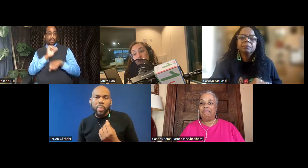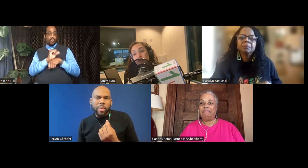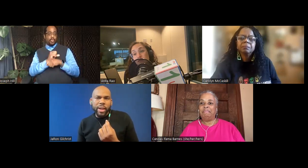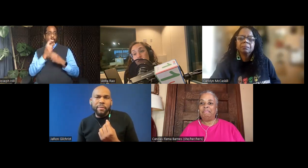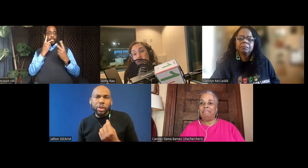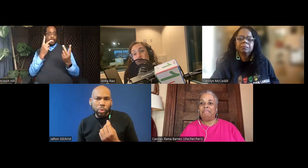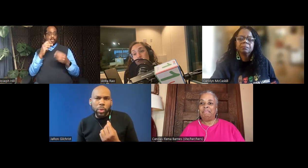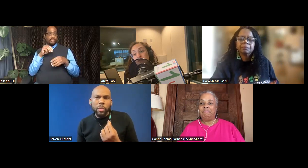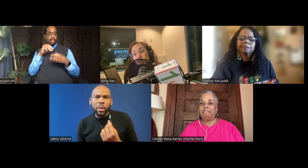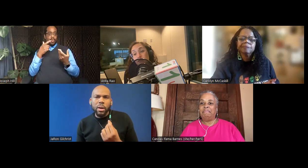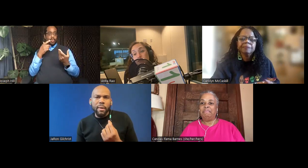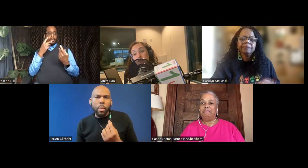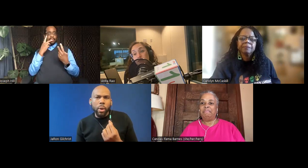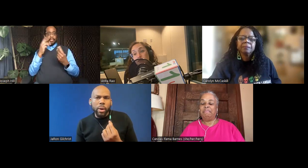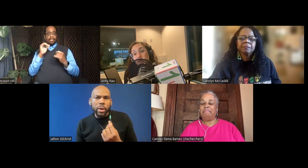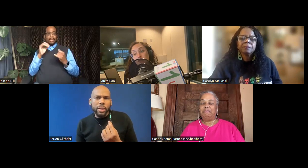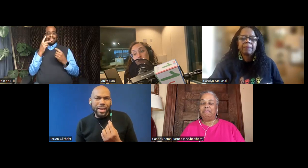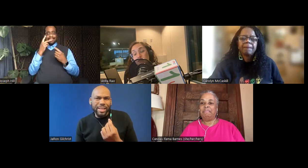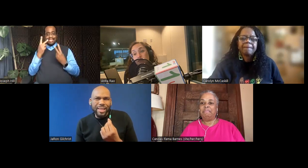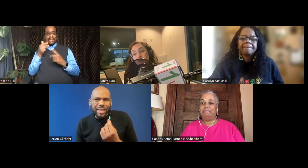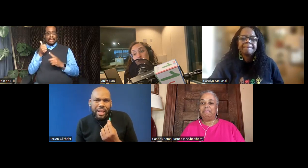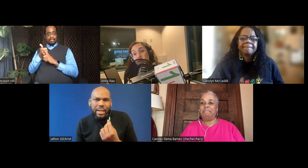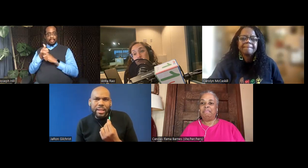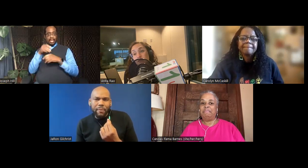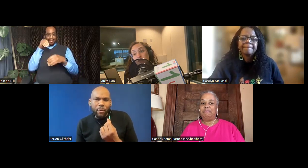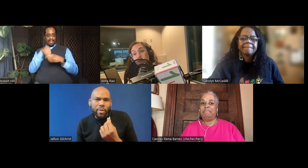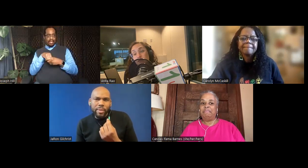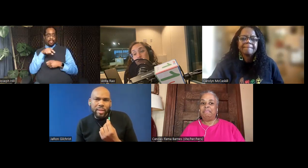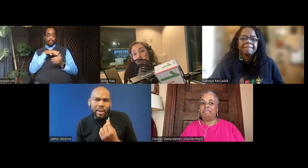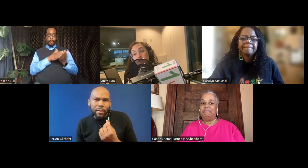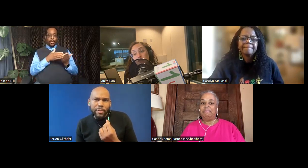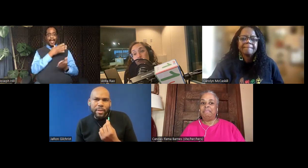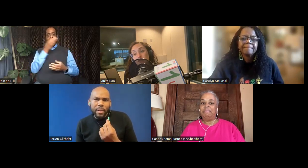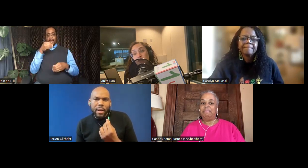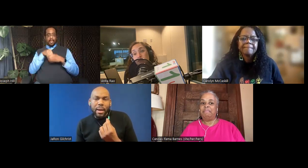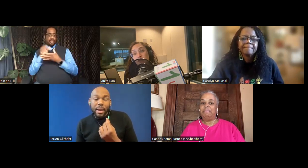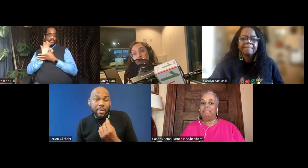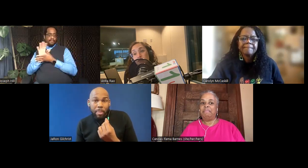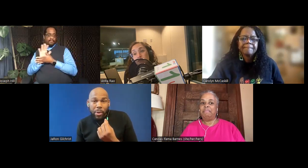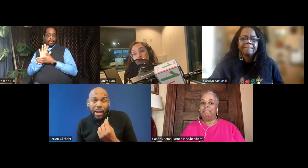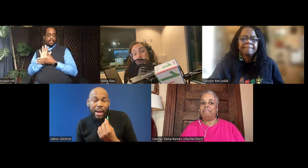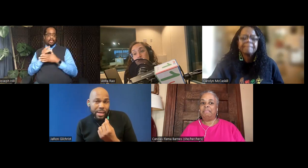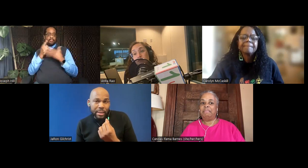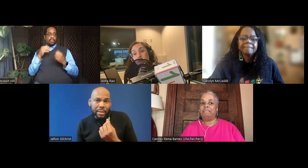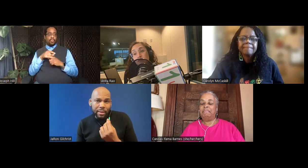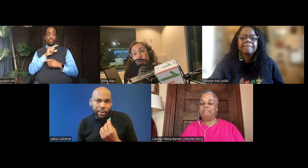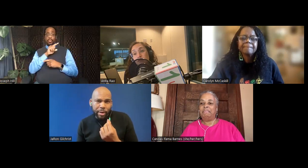where people get a visual of our work so they can see it for themselves in the book and in the